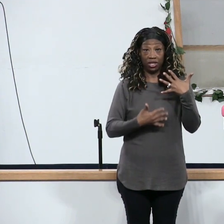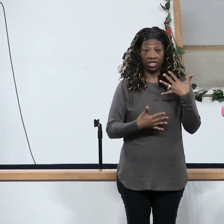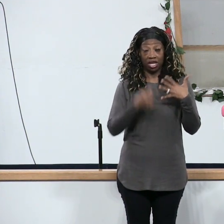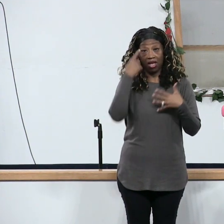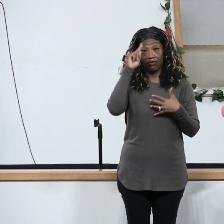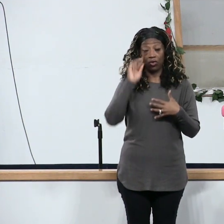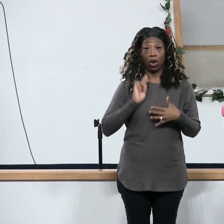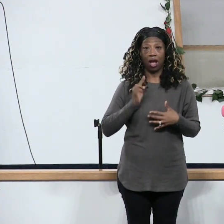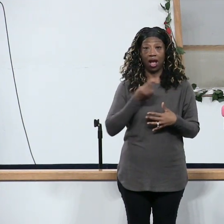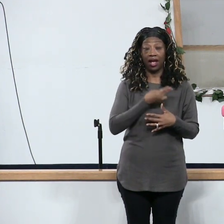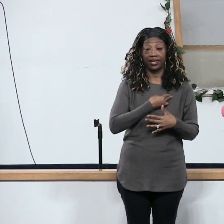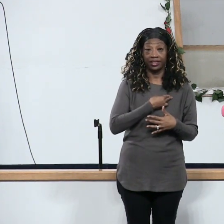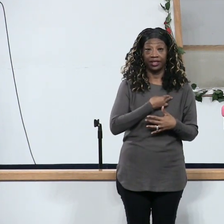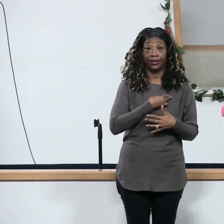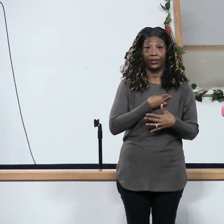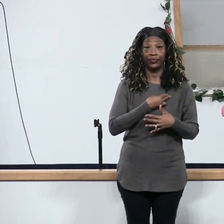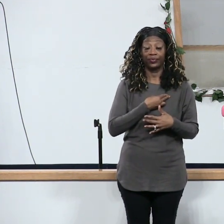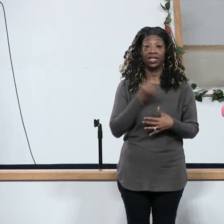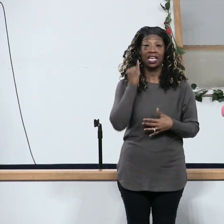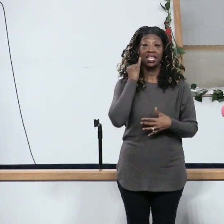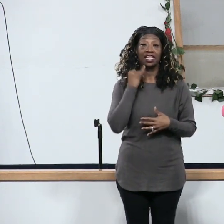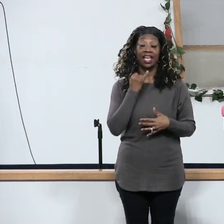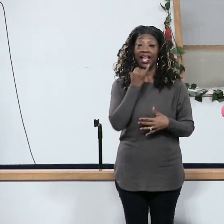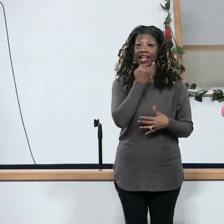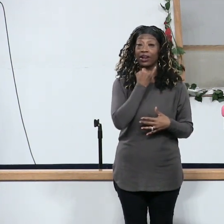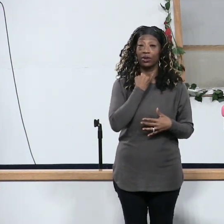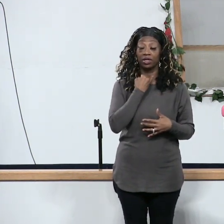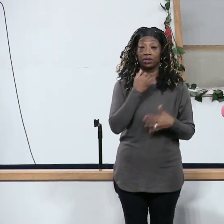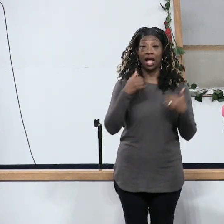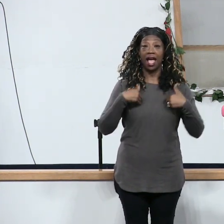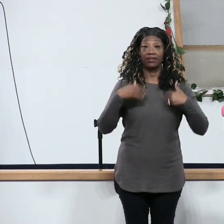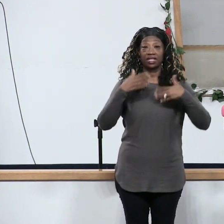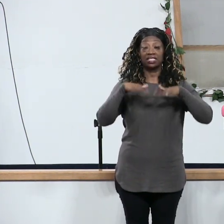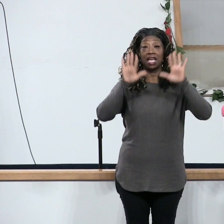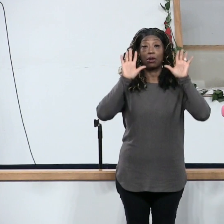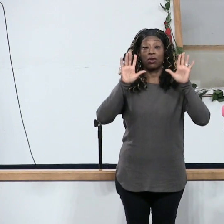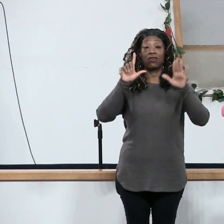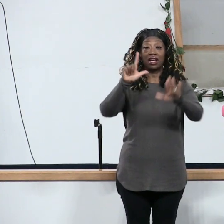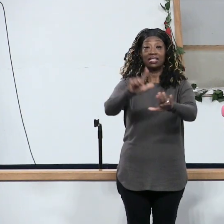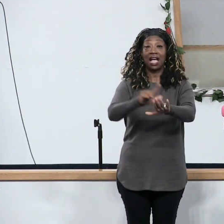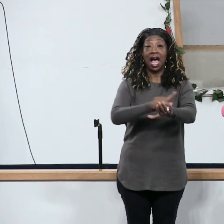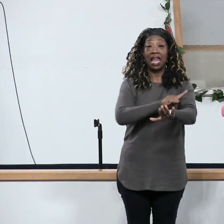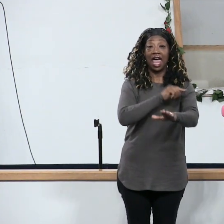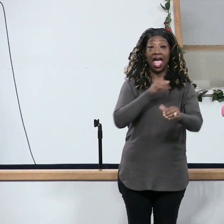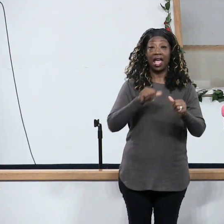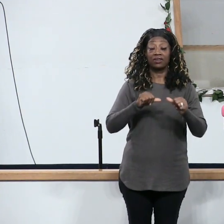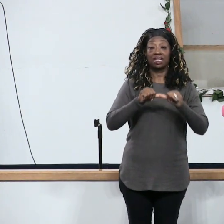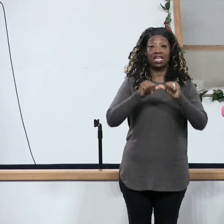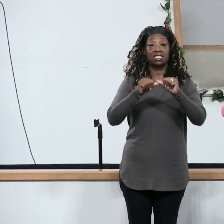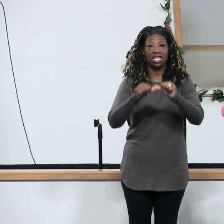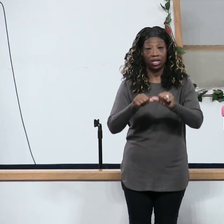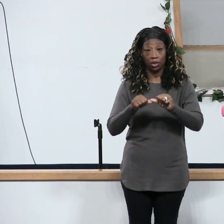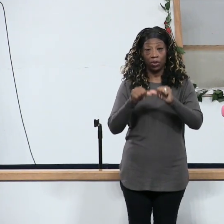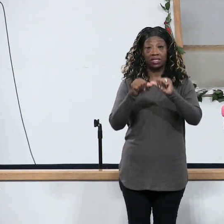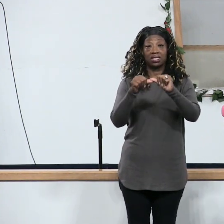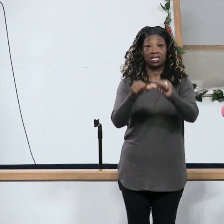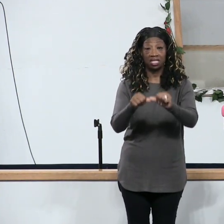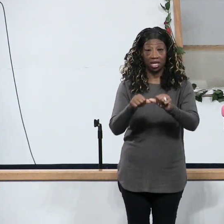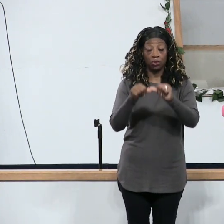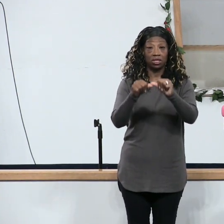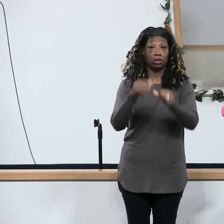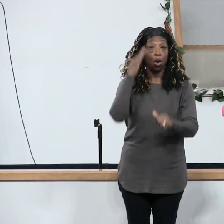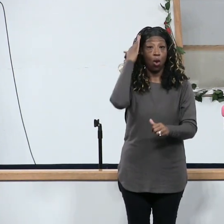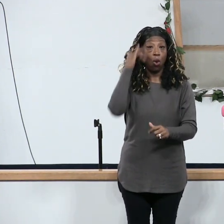us. And where Israel would have to sacrifice a lamb continually so that their sins